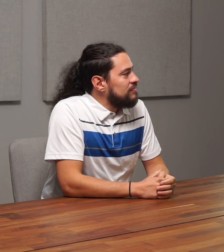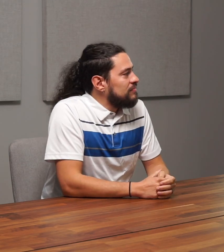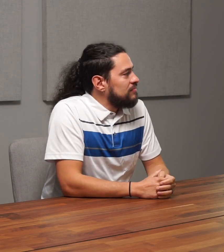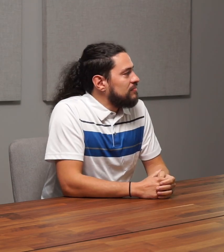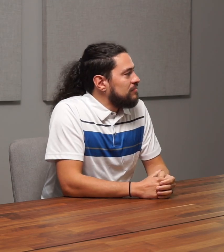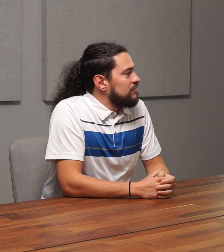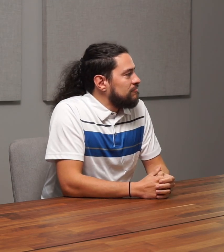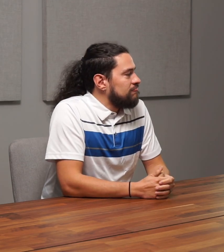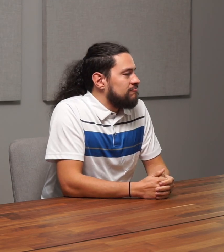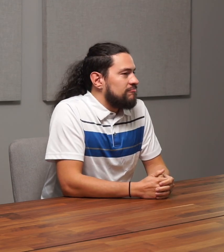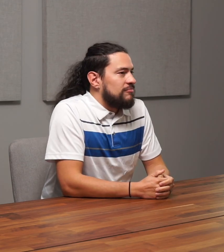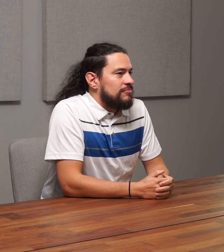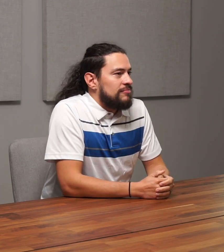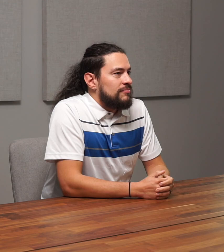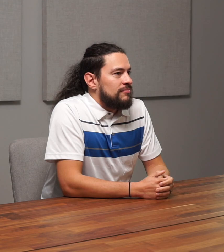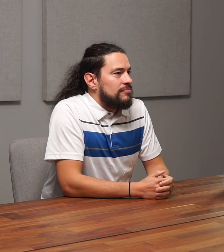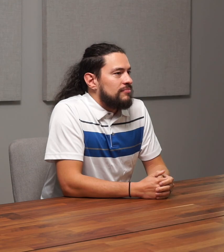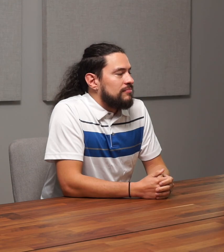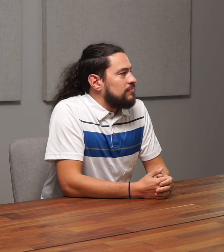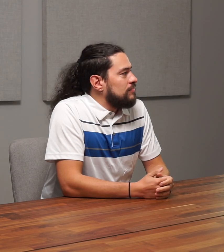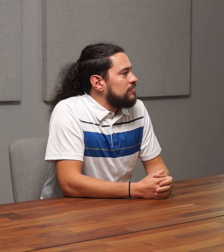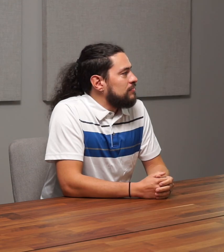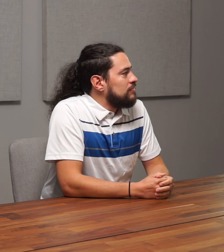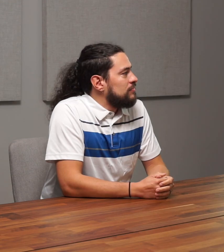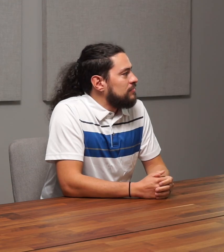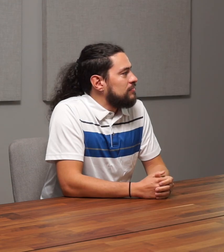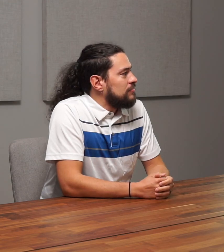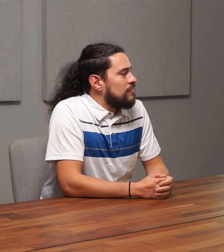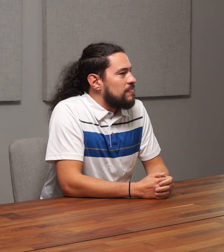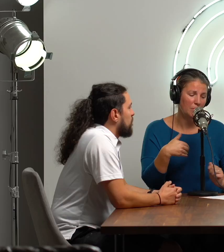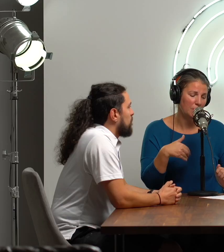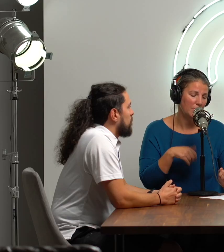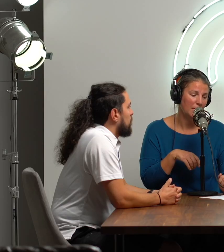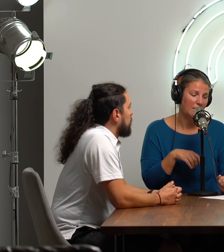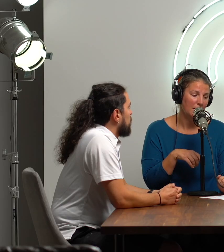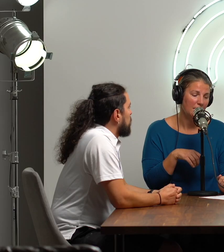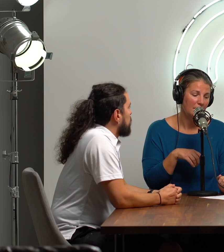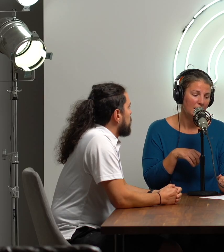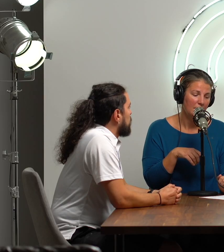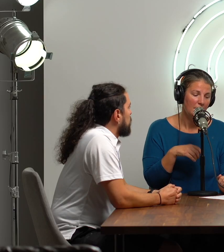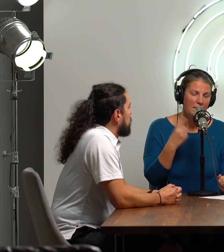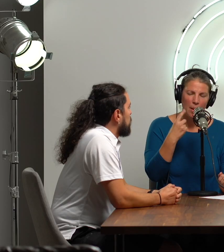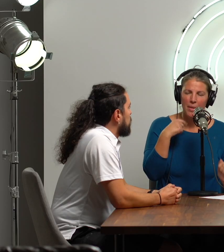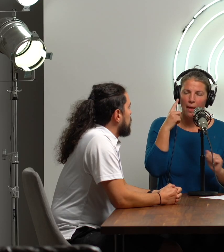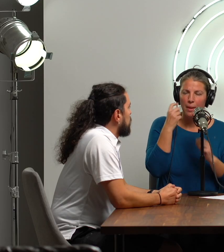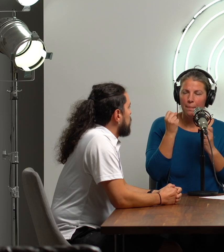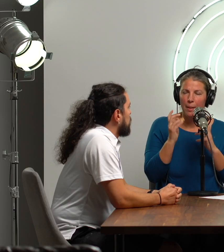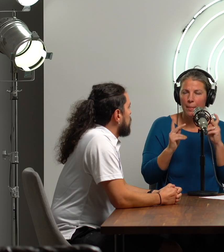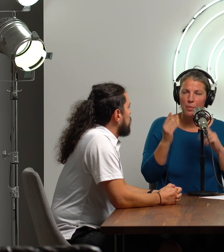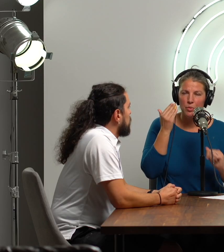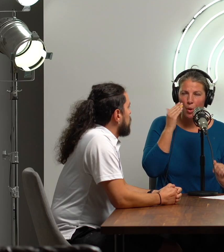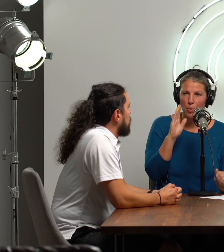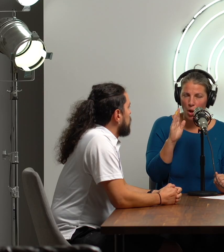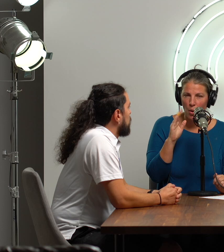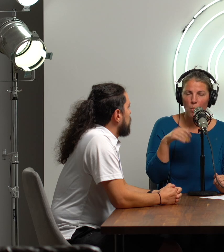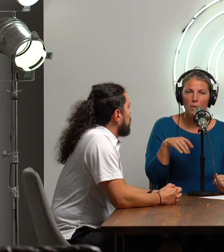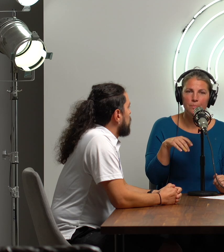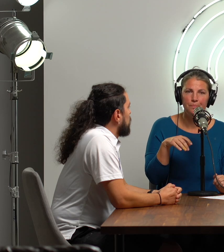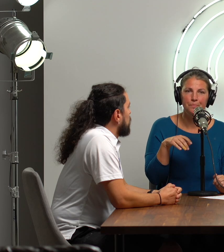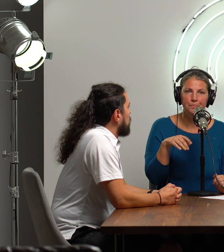that so that's powerful and something i think a lot of people don't know so going off of the importance